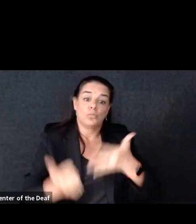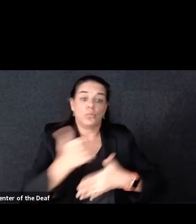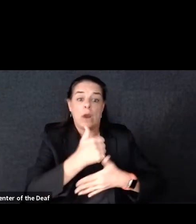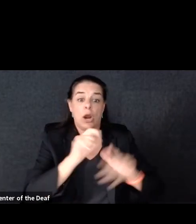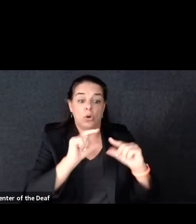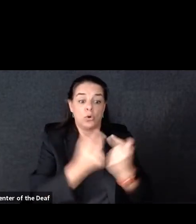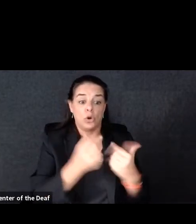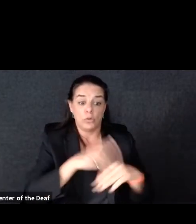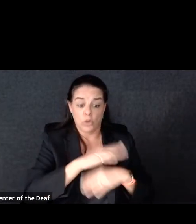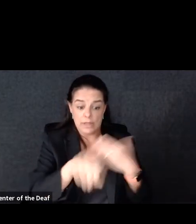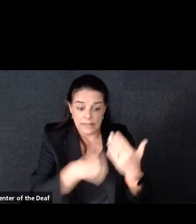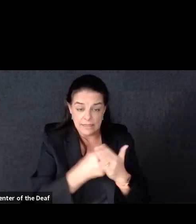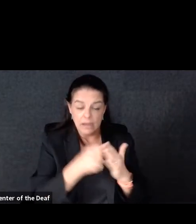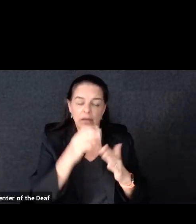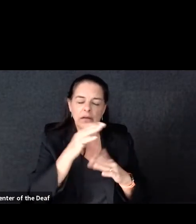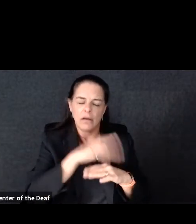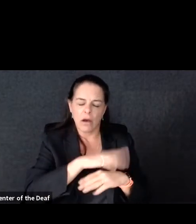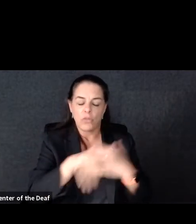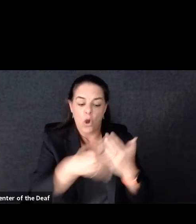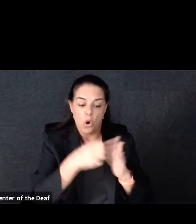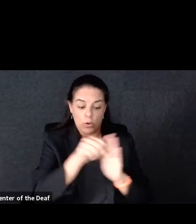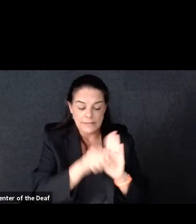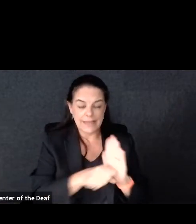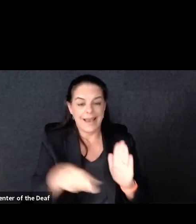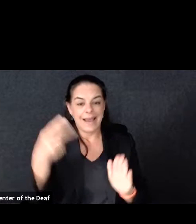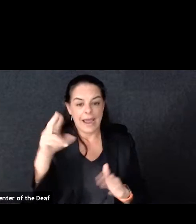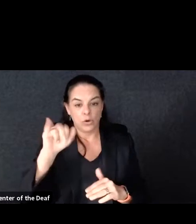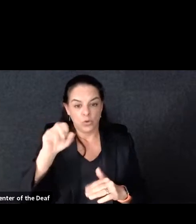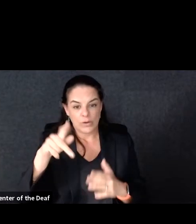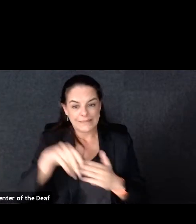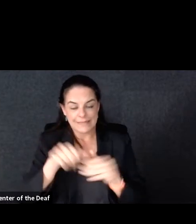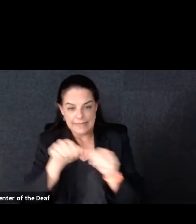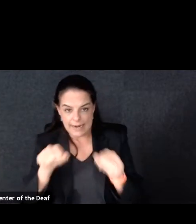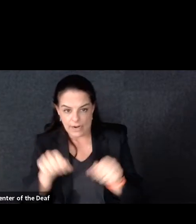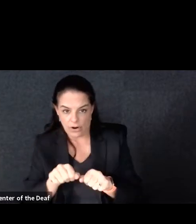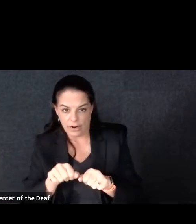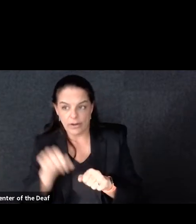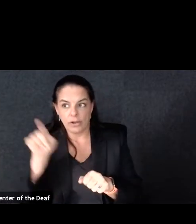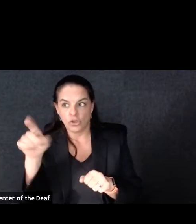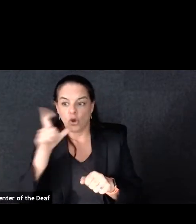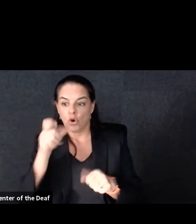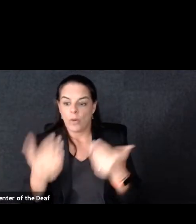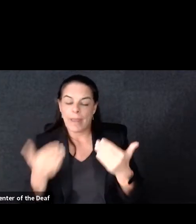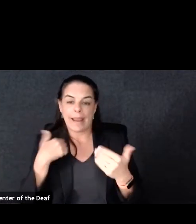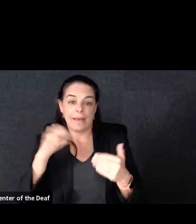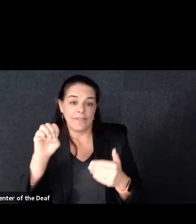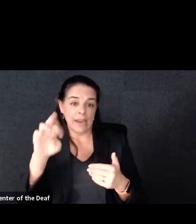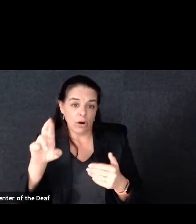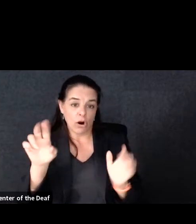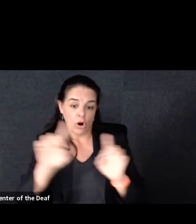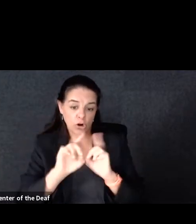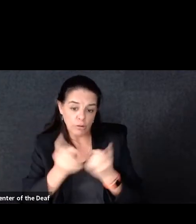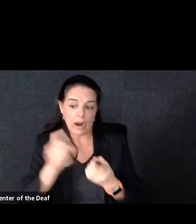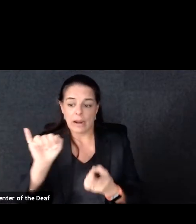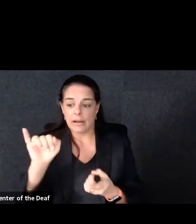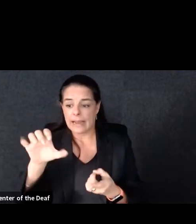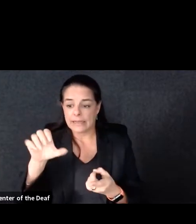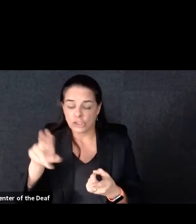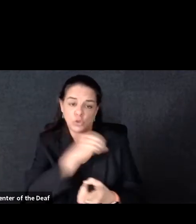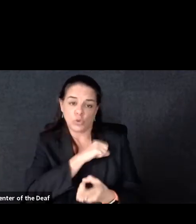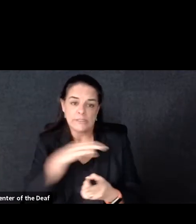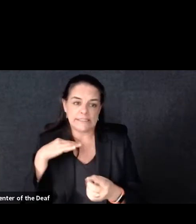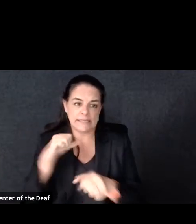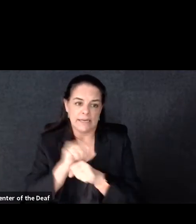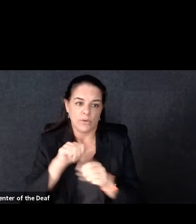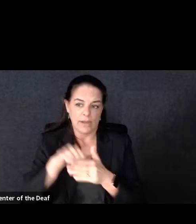will follow it, are for those high-risk areas in the hospitals. So hospitals that have emergency department and ICUs and staff working in those